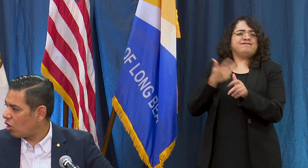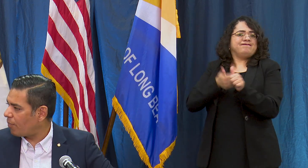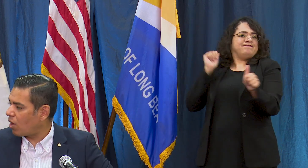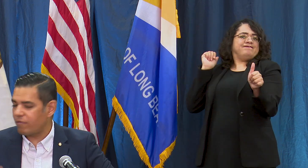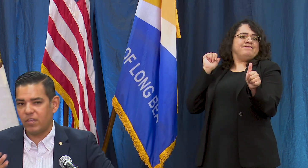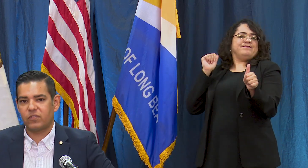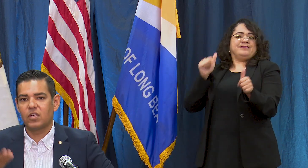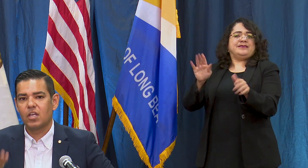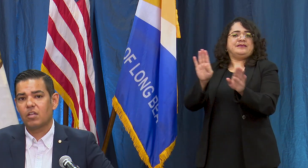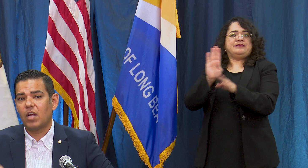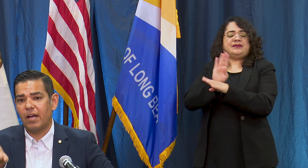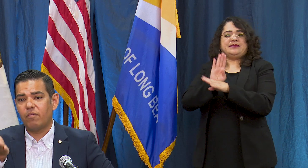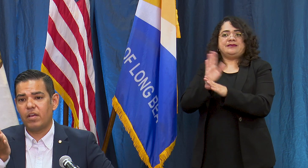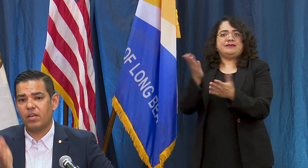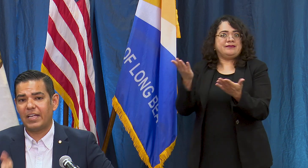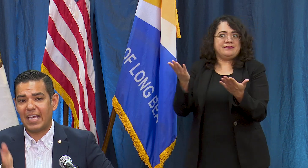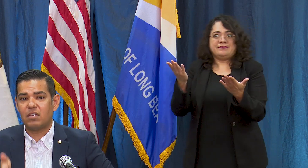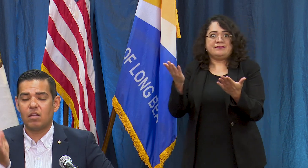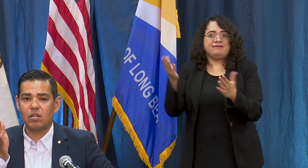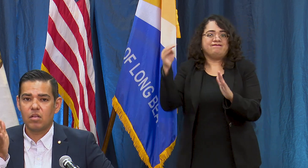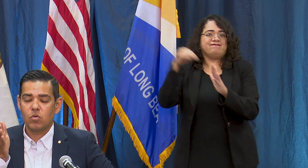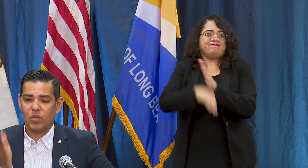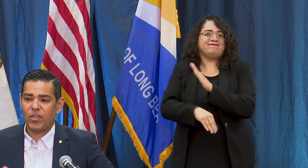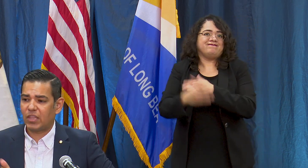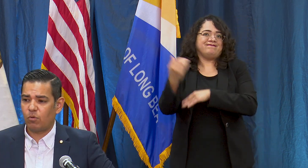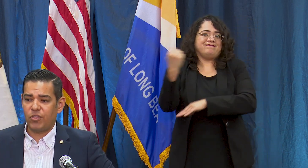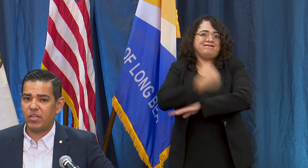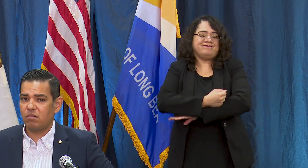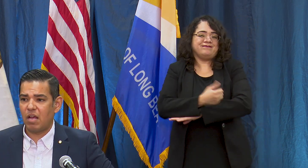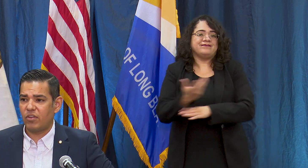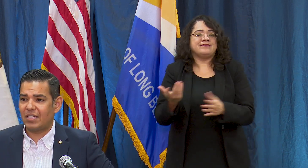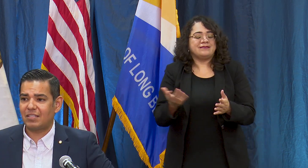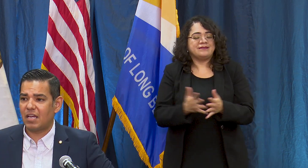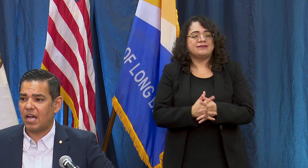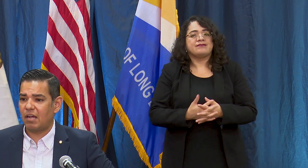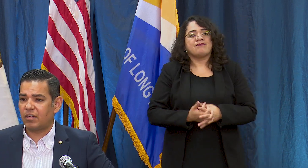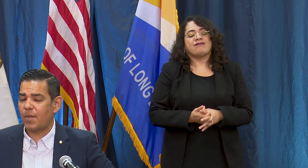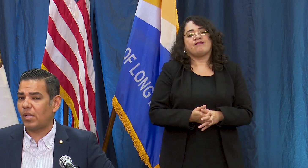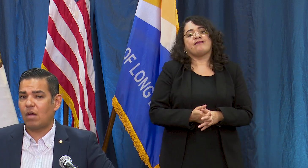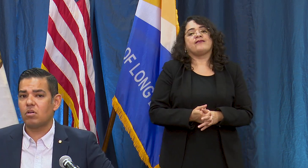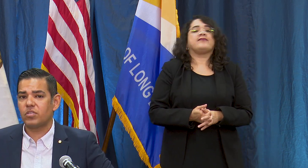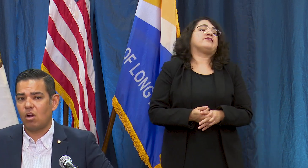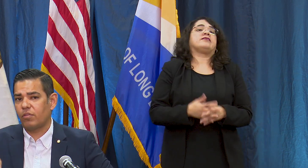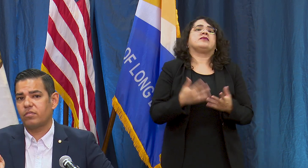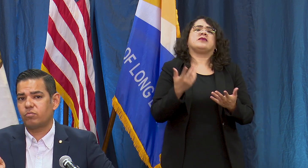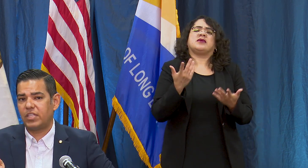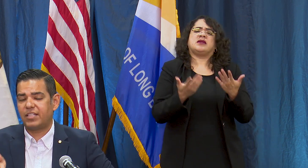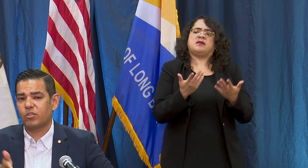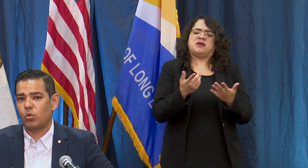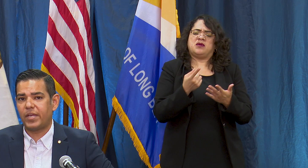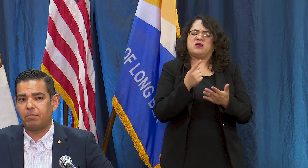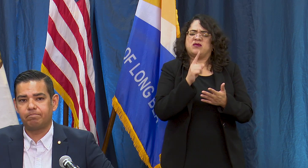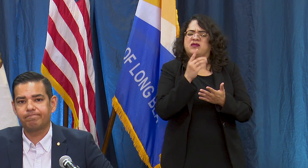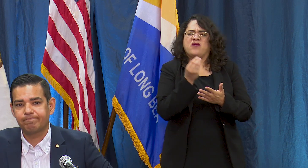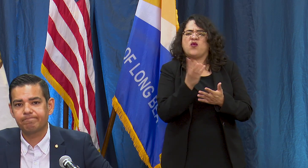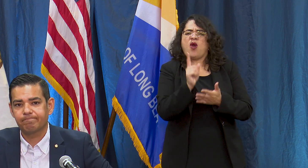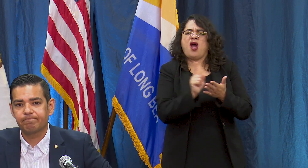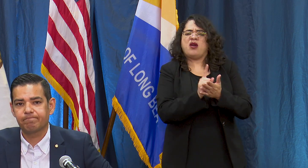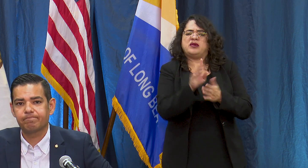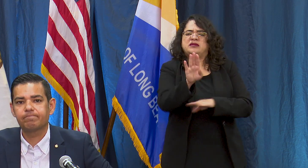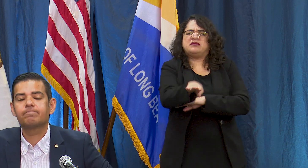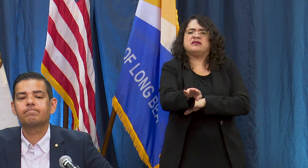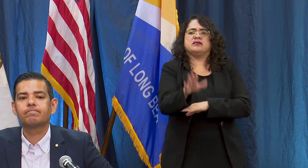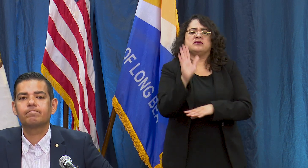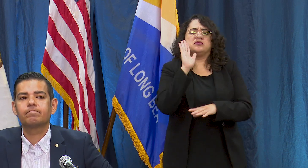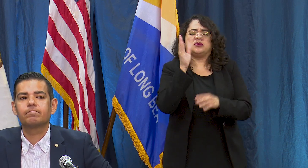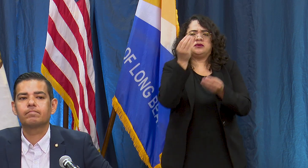that's, I think, all part of this. Again, we think that within the next couple hours, all those details will be up.